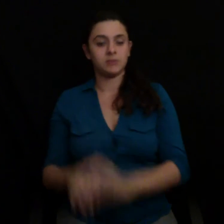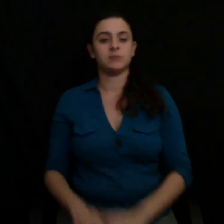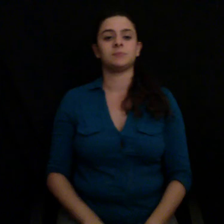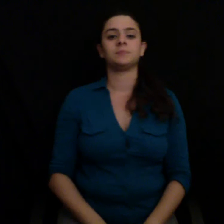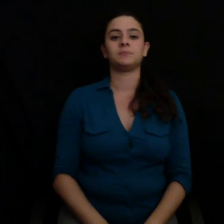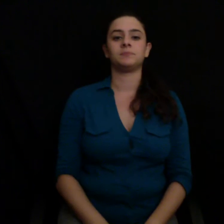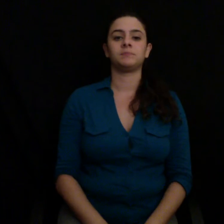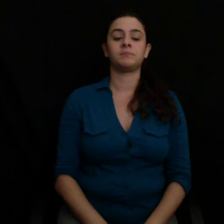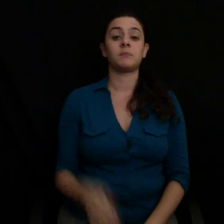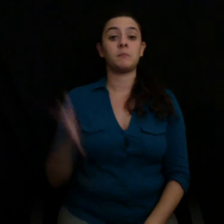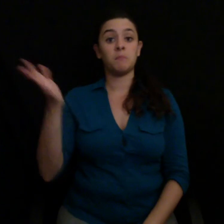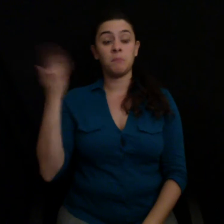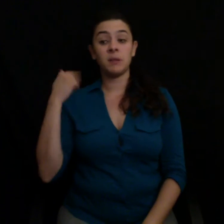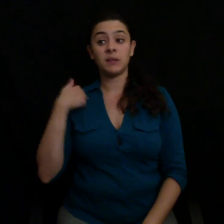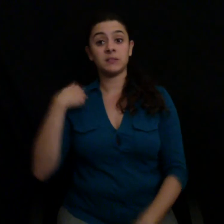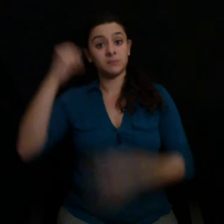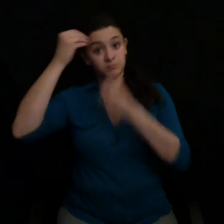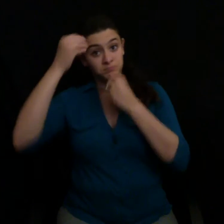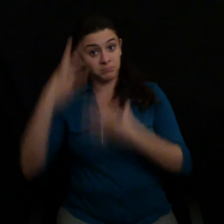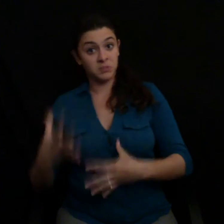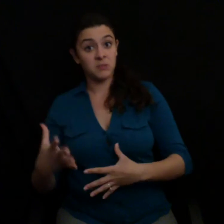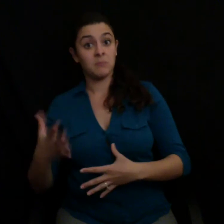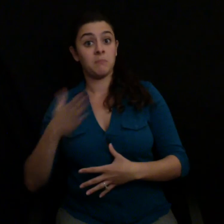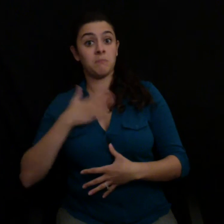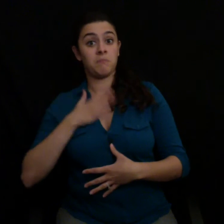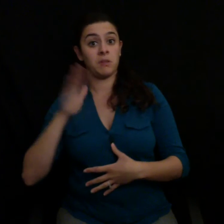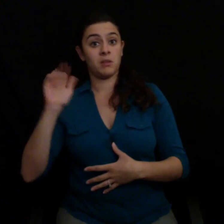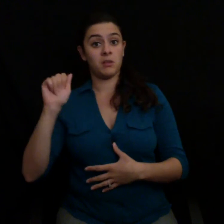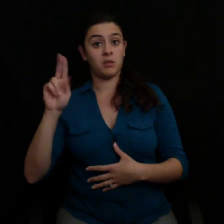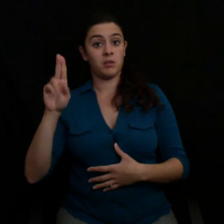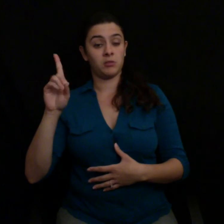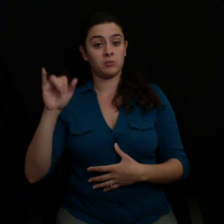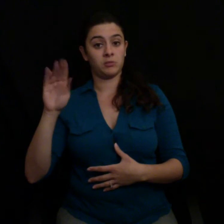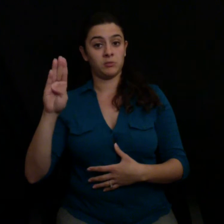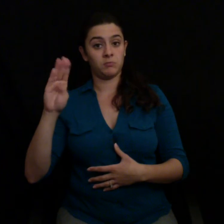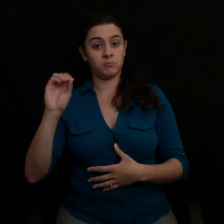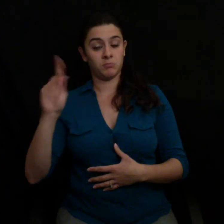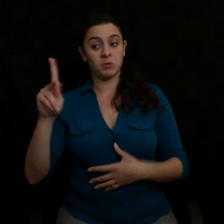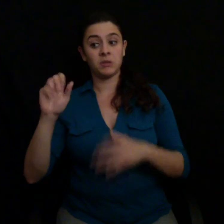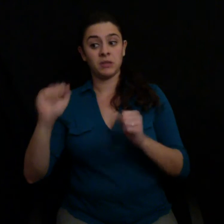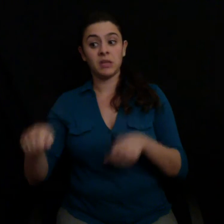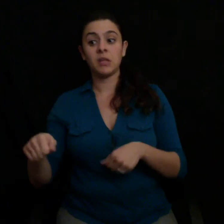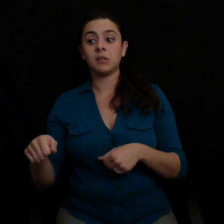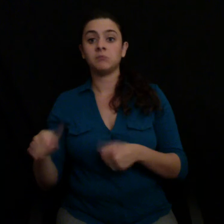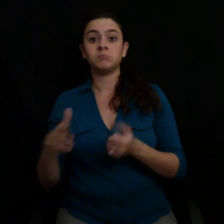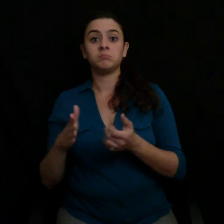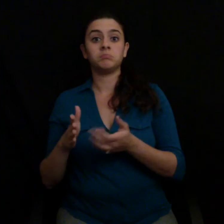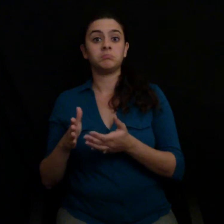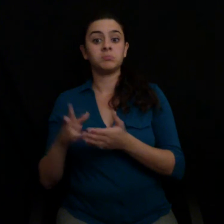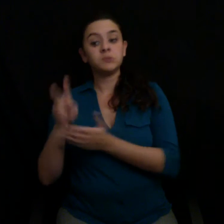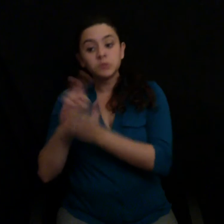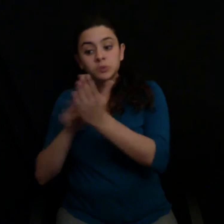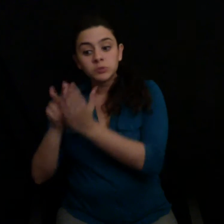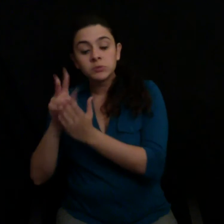I've mentioned that you can get my audiobook without their permission, as narrated by me, or you can get the much more